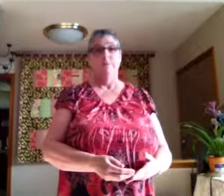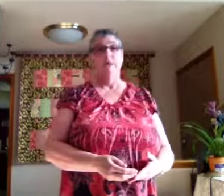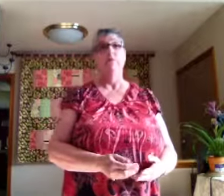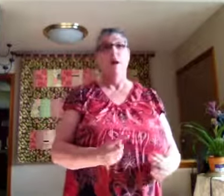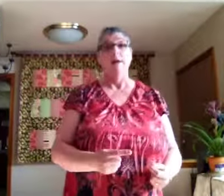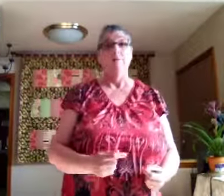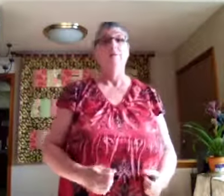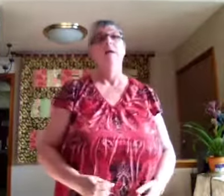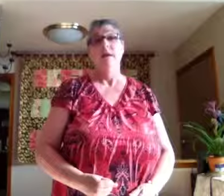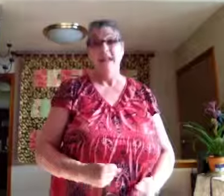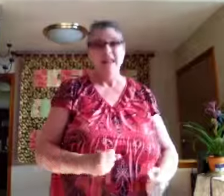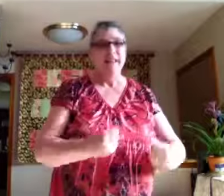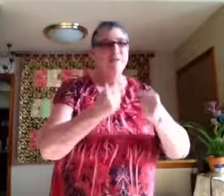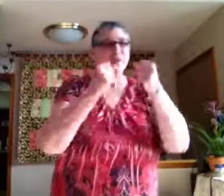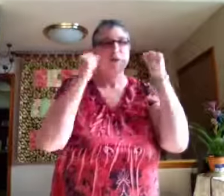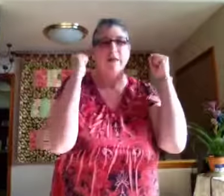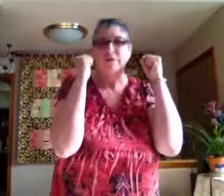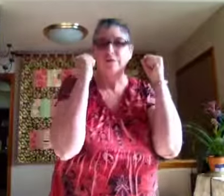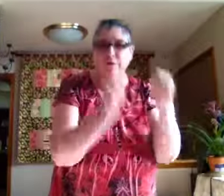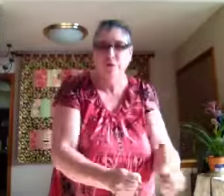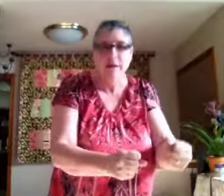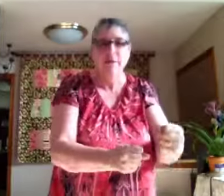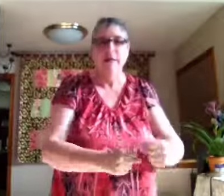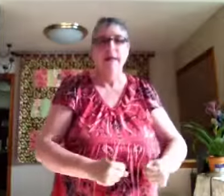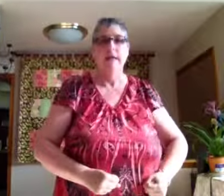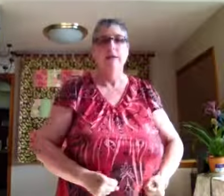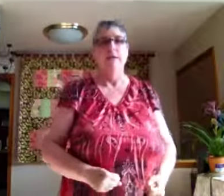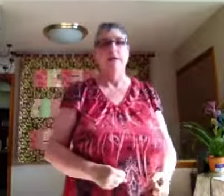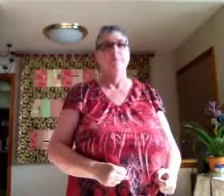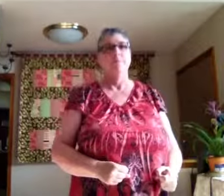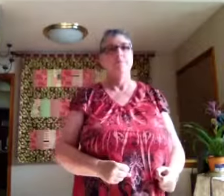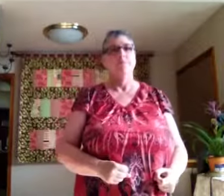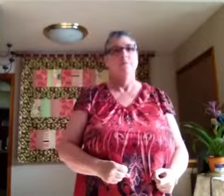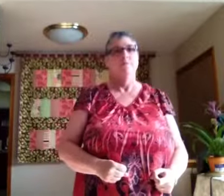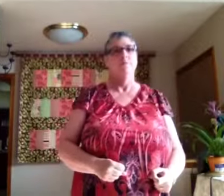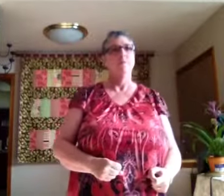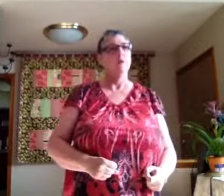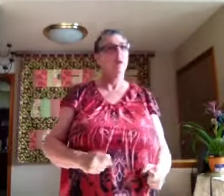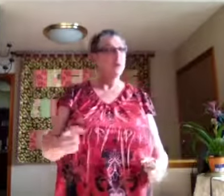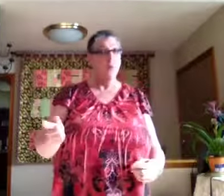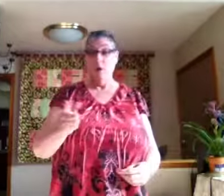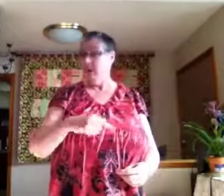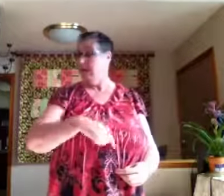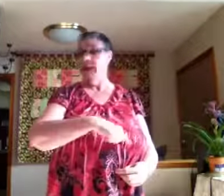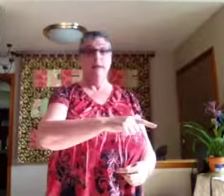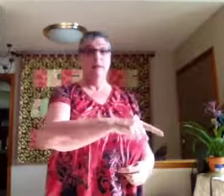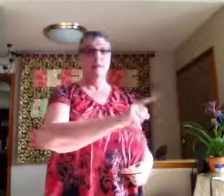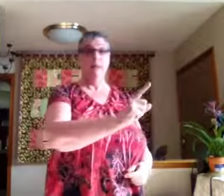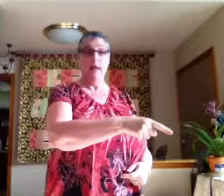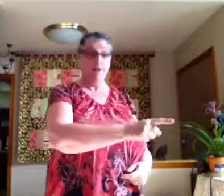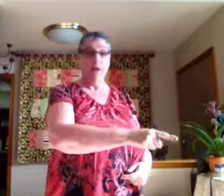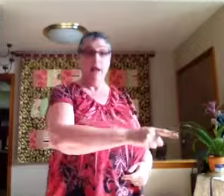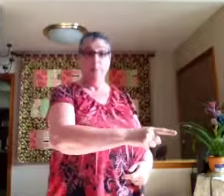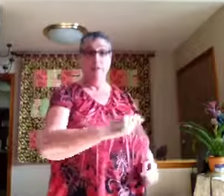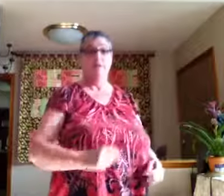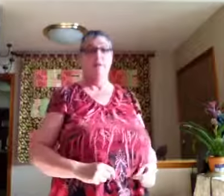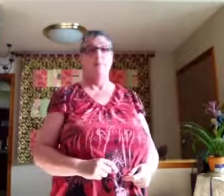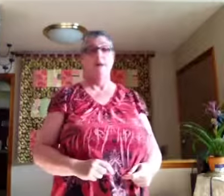That's right. King David was extremely angry. And what did King David say should happen to that